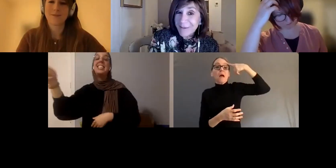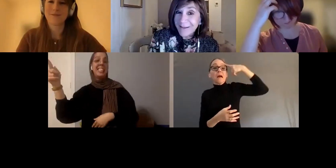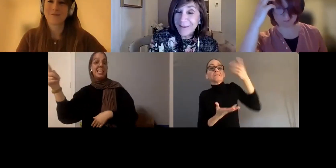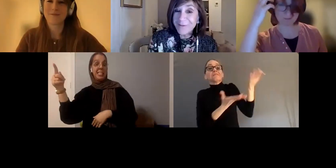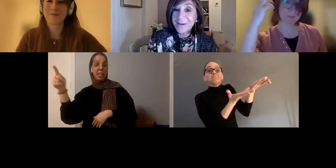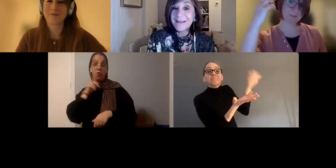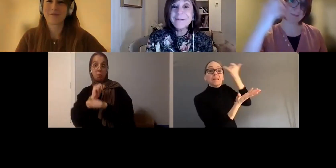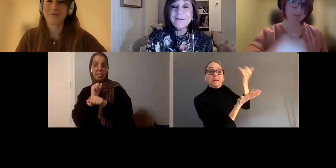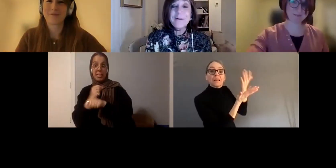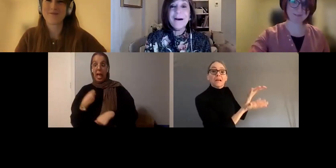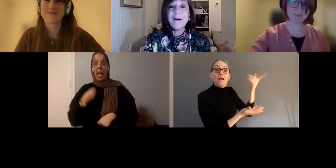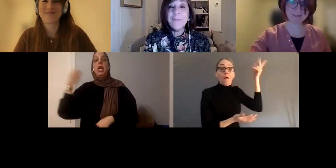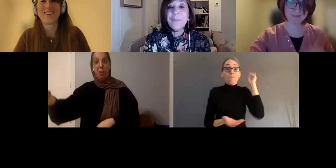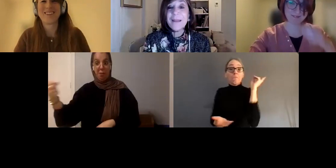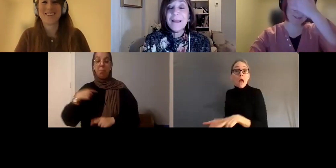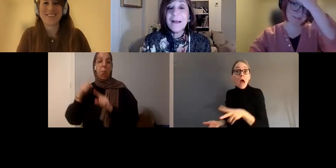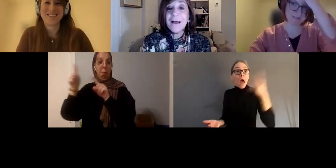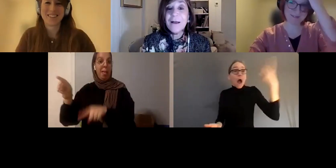this, by the way.